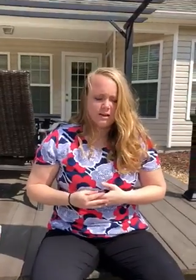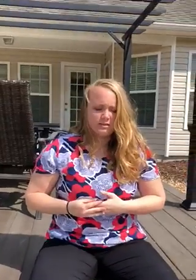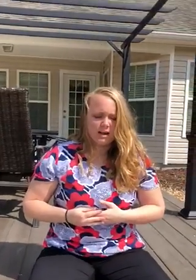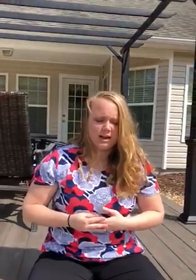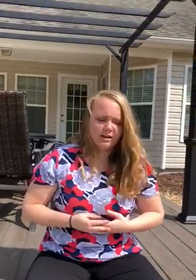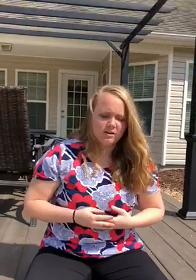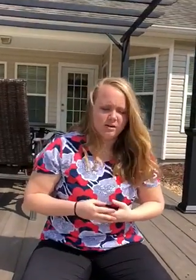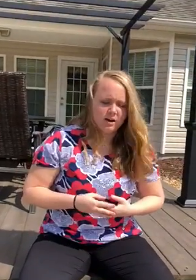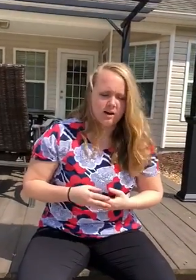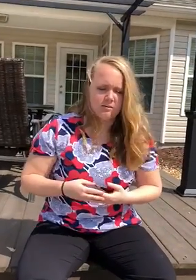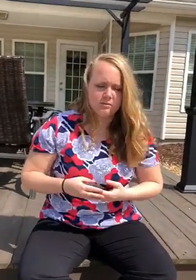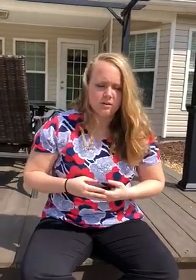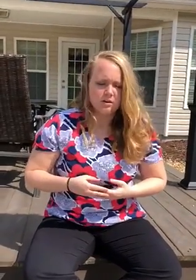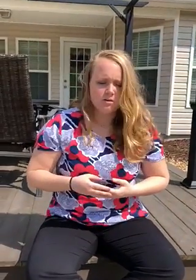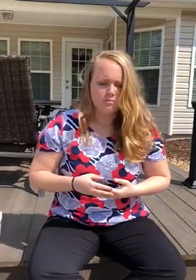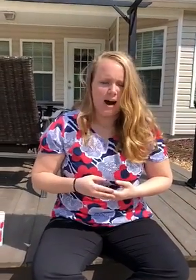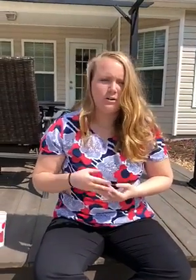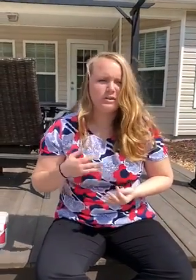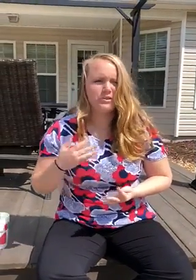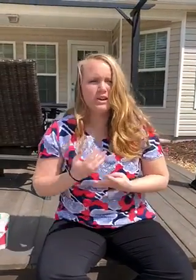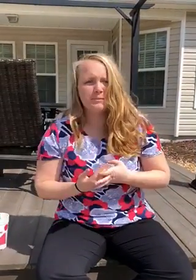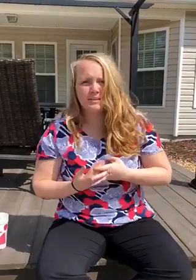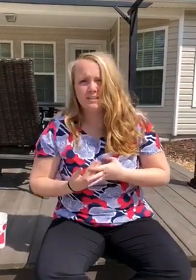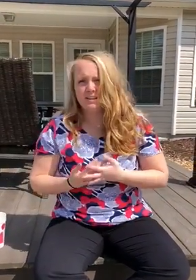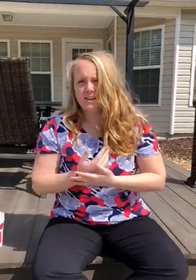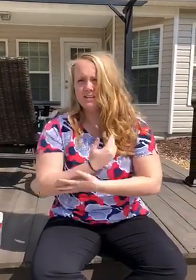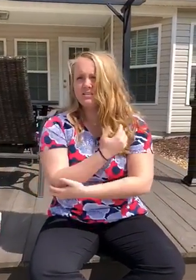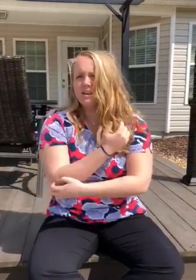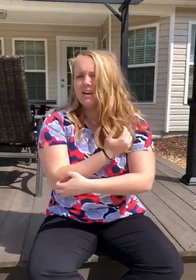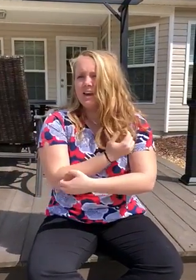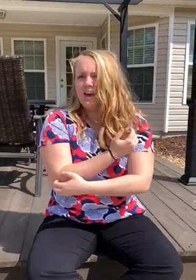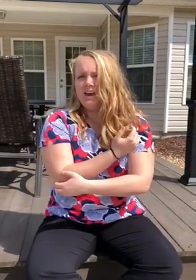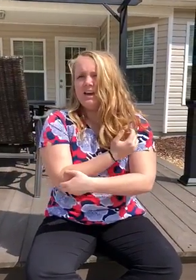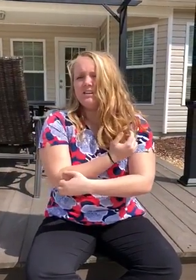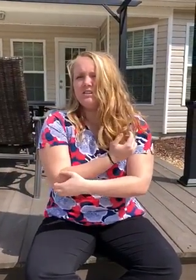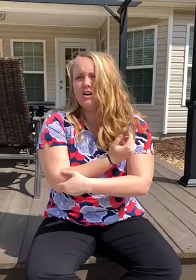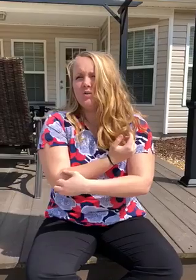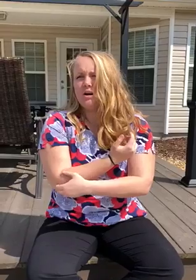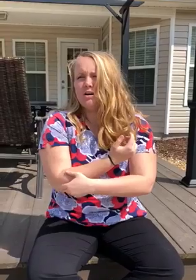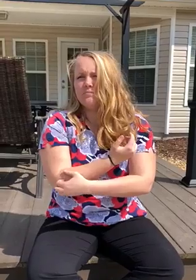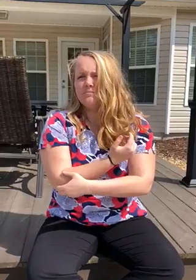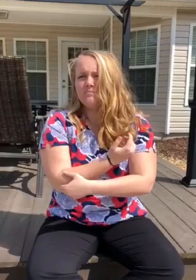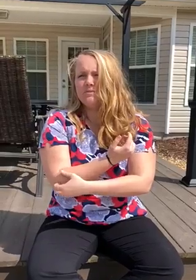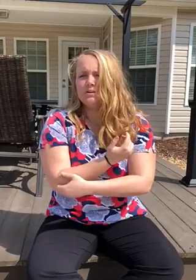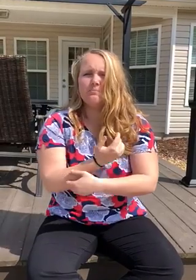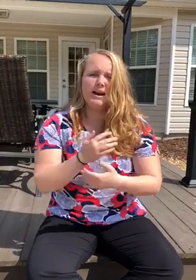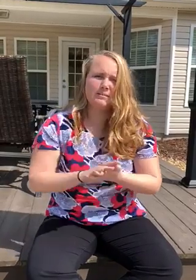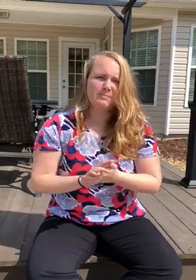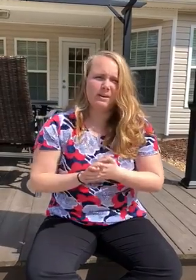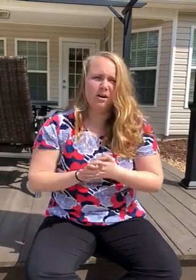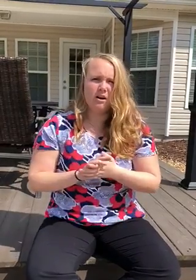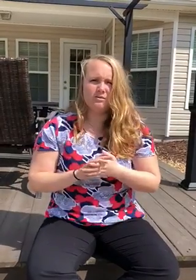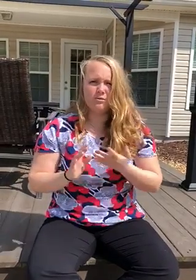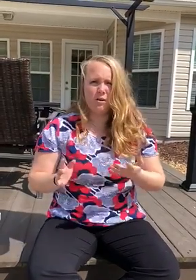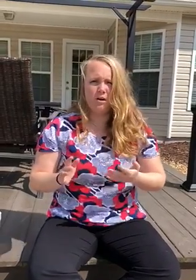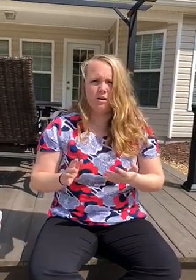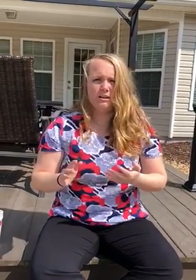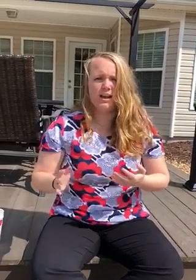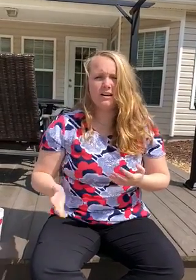Things like higher risk for gum disease, and their bite might be off or wrong, and that can